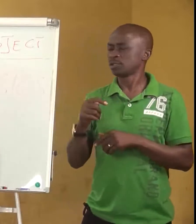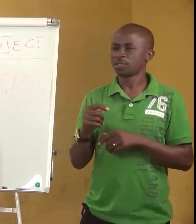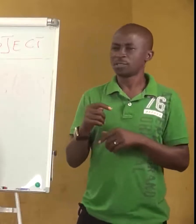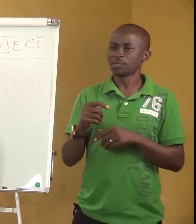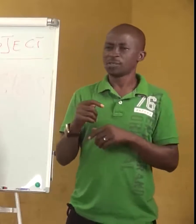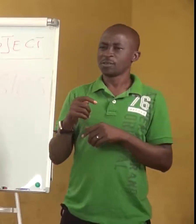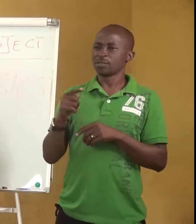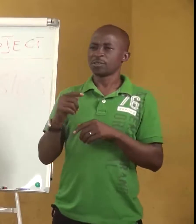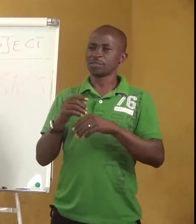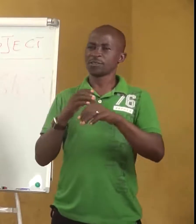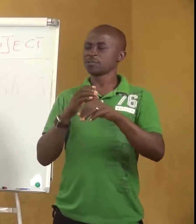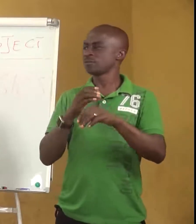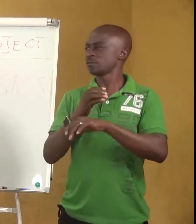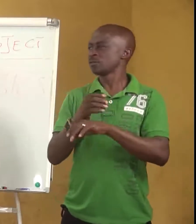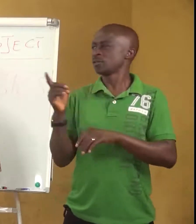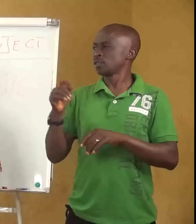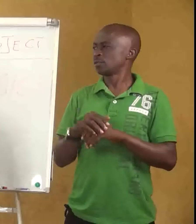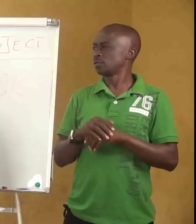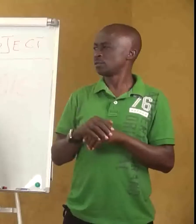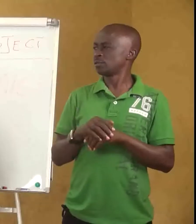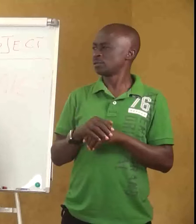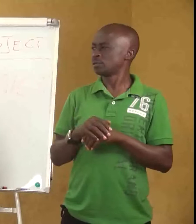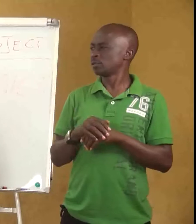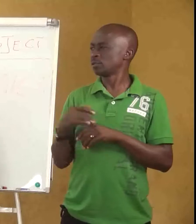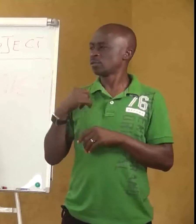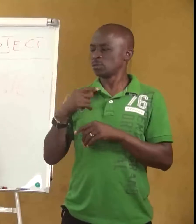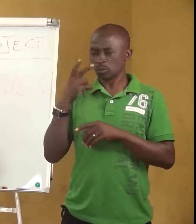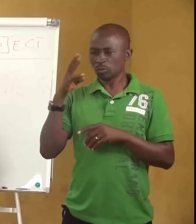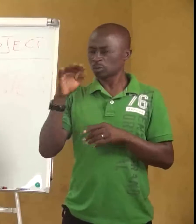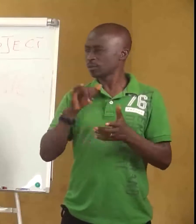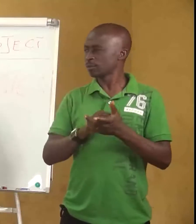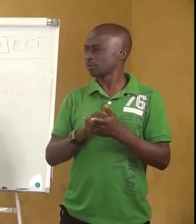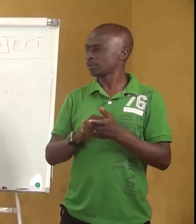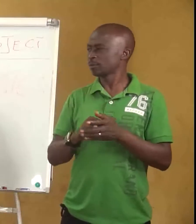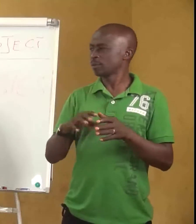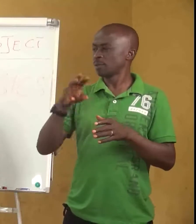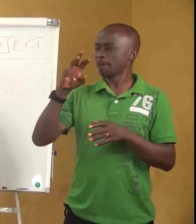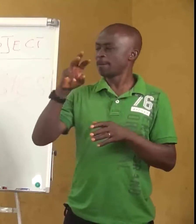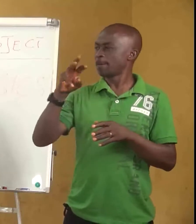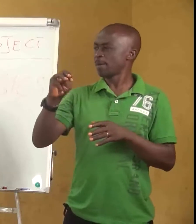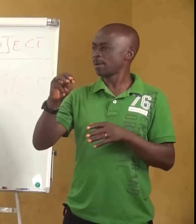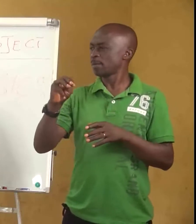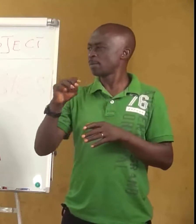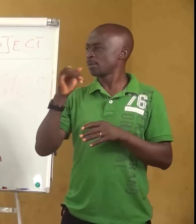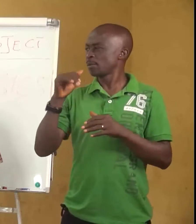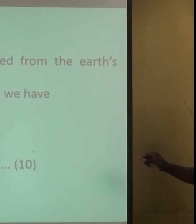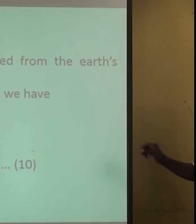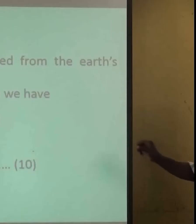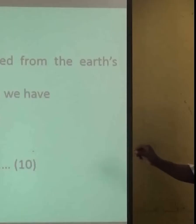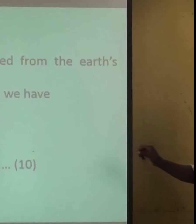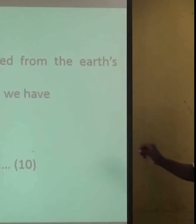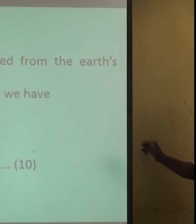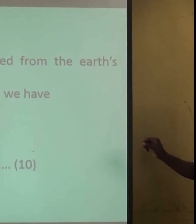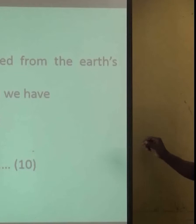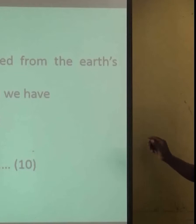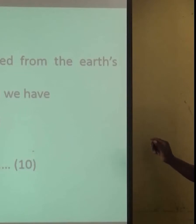universal gravitational constant, we saw that mass m will be equals to acceleration due to gravity